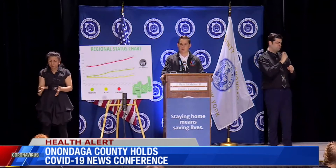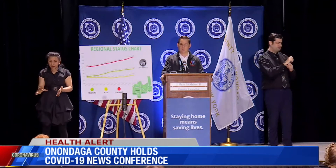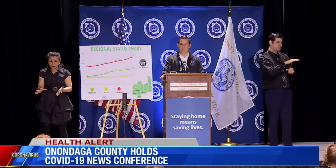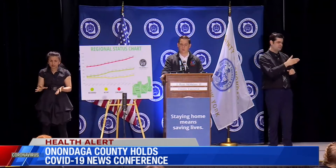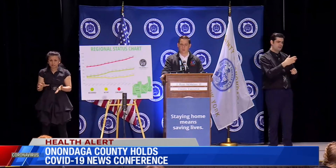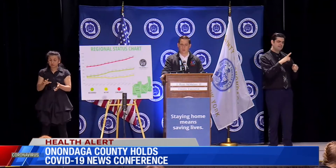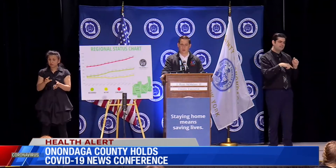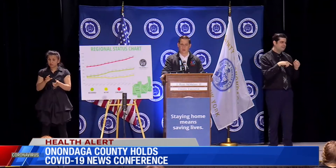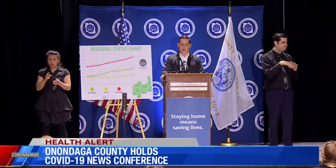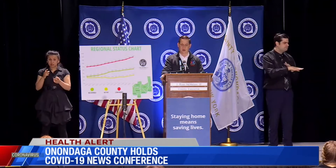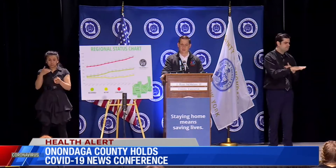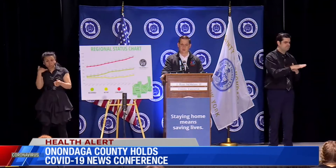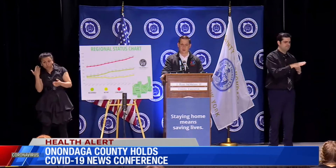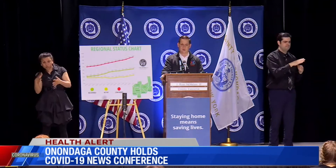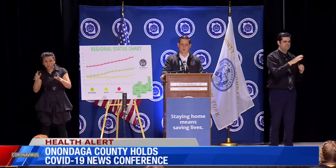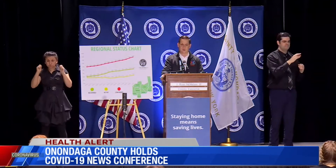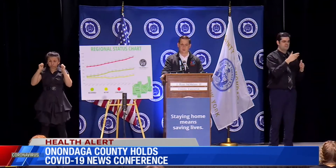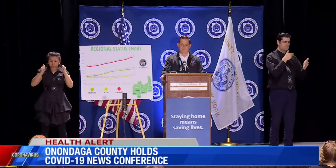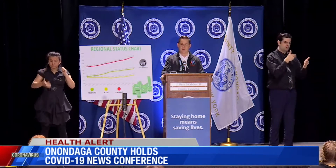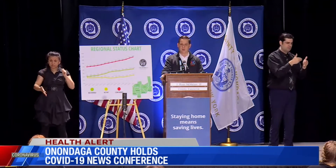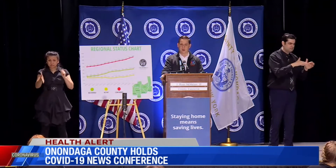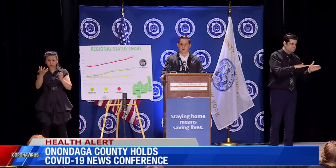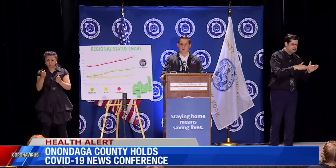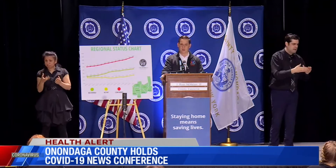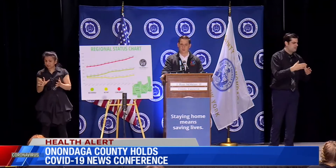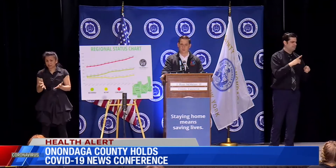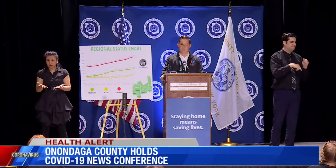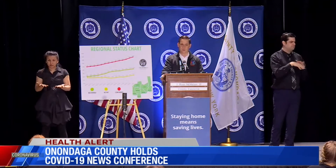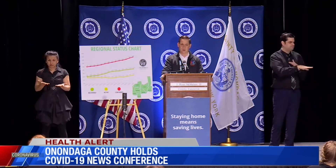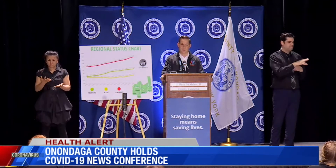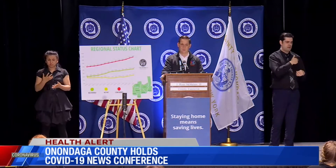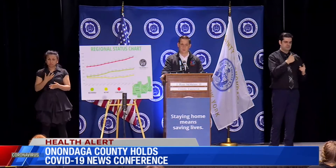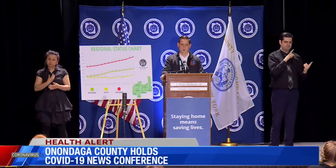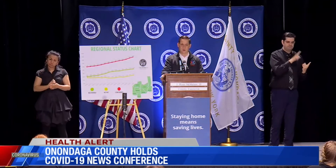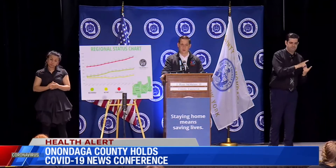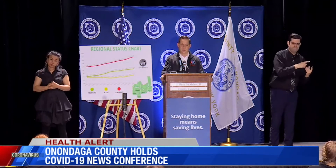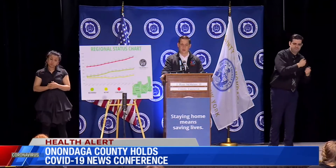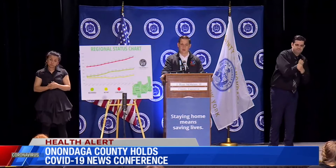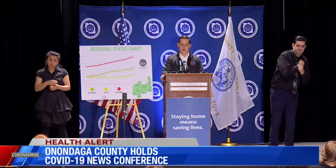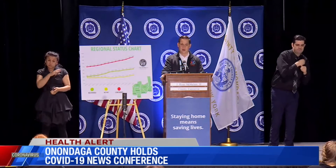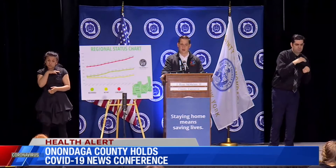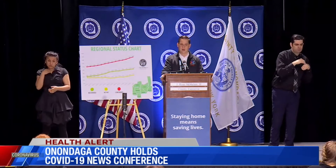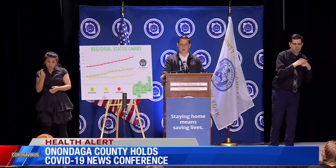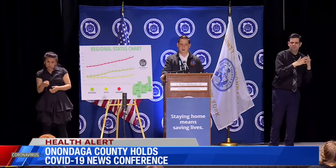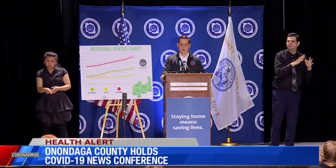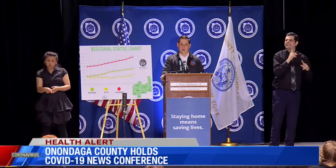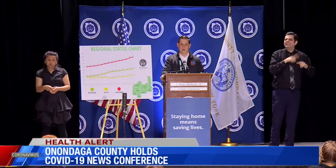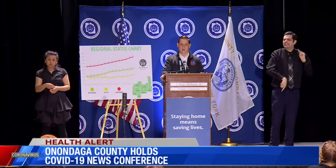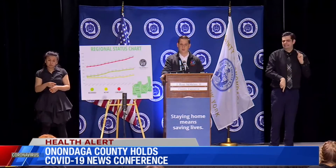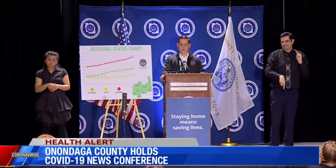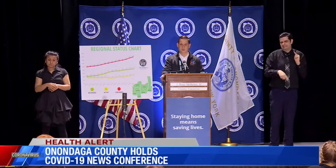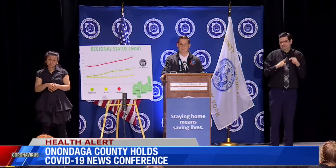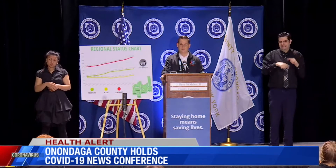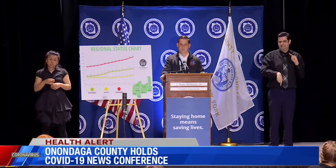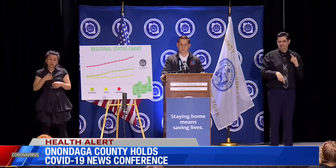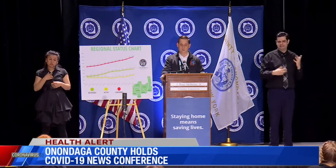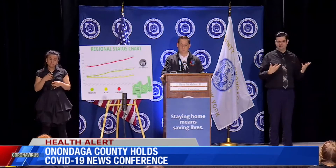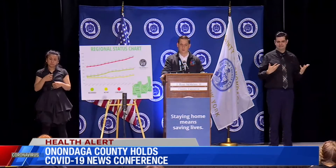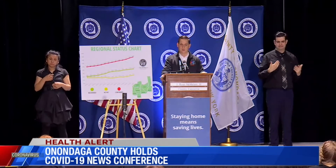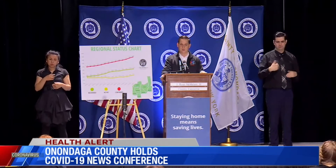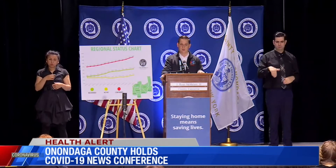now. So the loss of life is very painful, Andrew, and then I think which